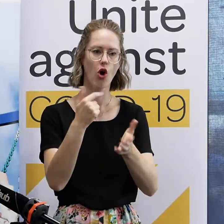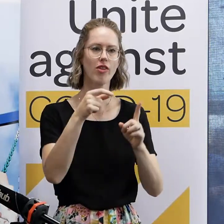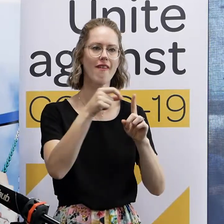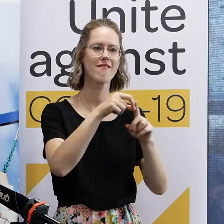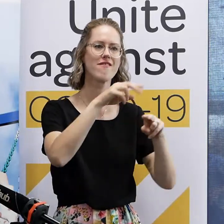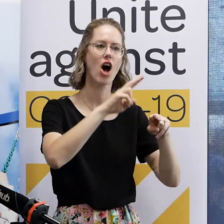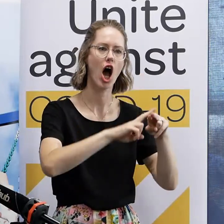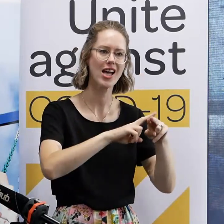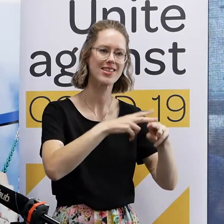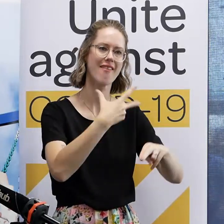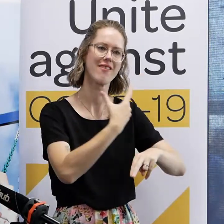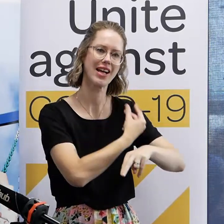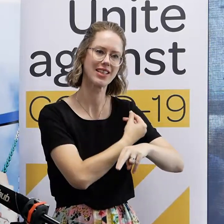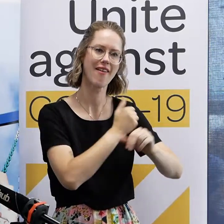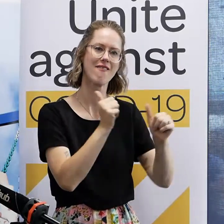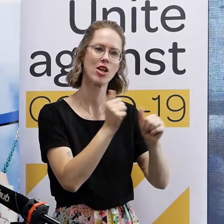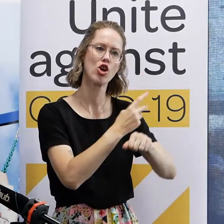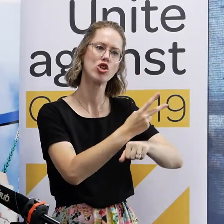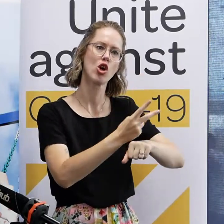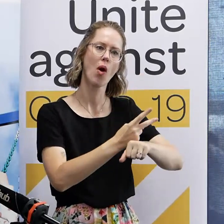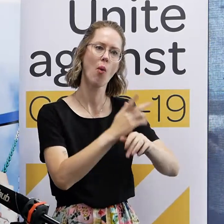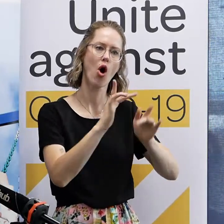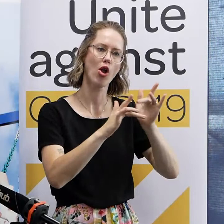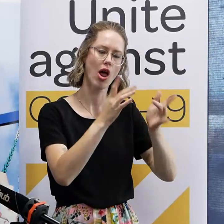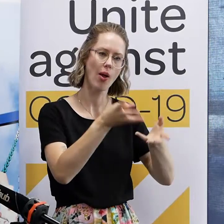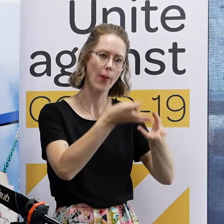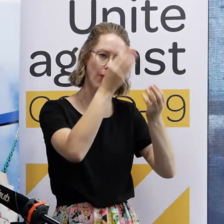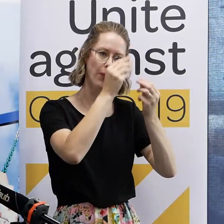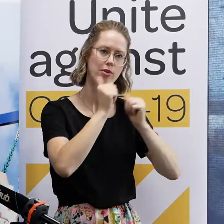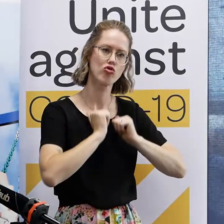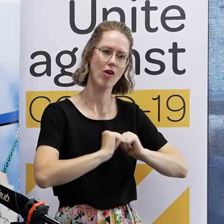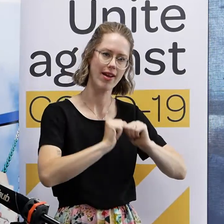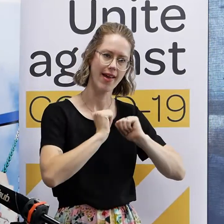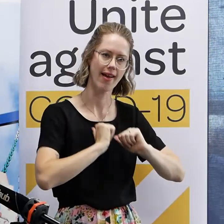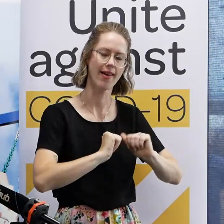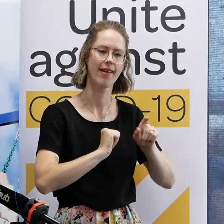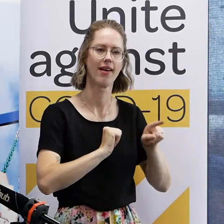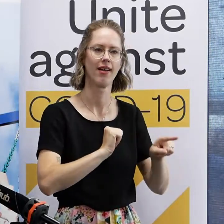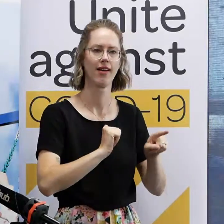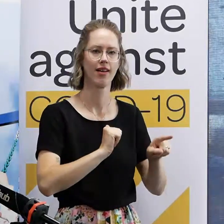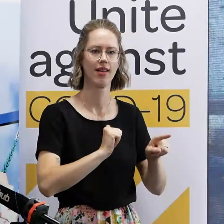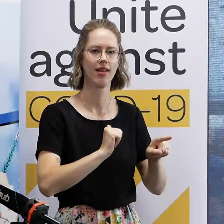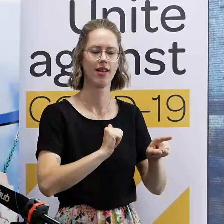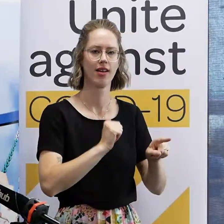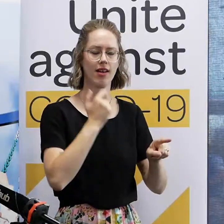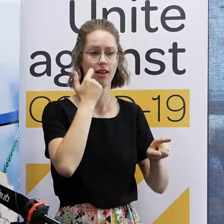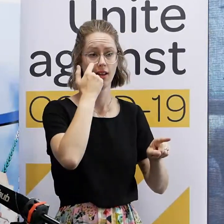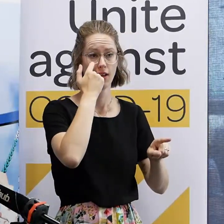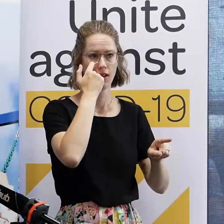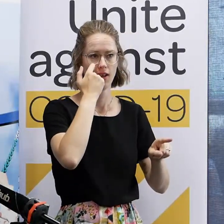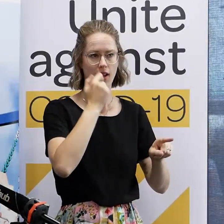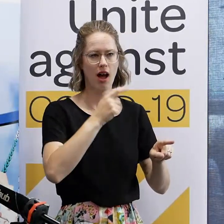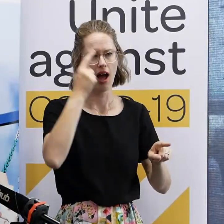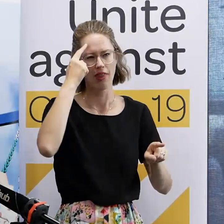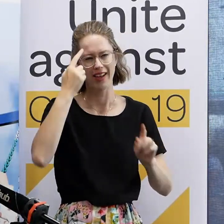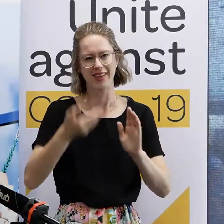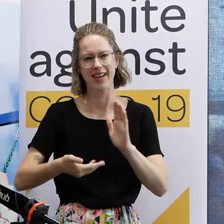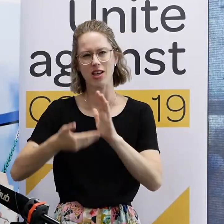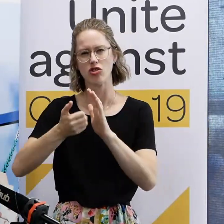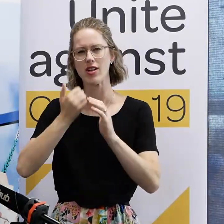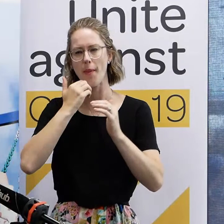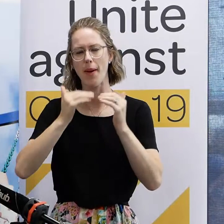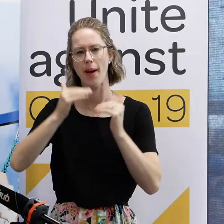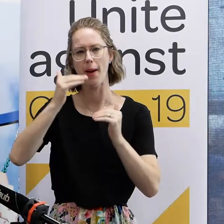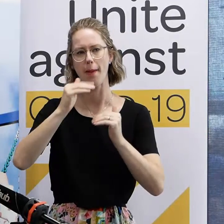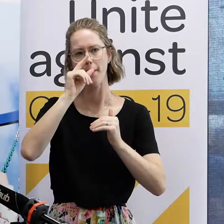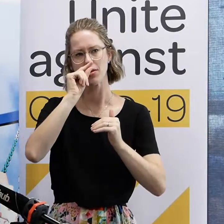Pfizer-BioNTech vaccine. They've done the 2-hour online module. A number of them have already been vaccinating. I'm not sure. I think the 2,200 figure may well